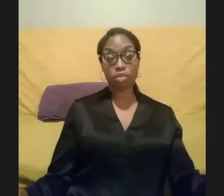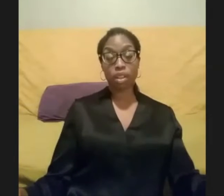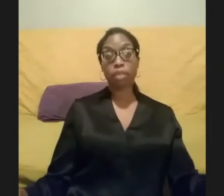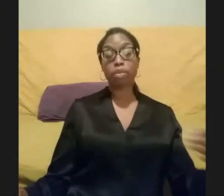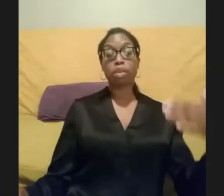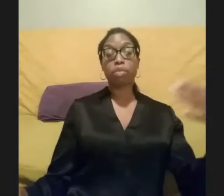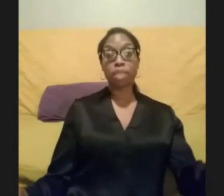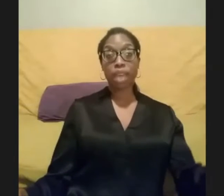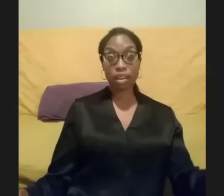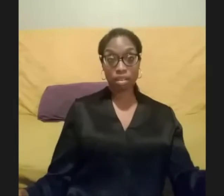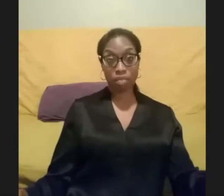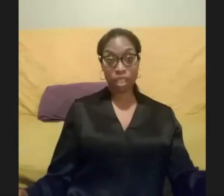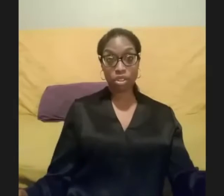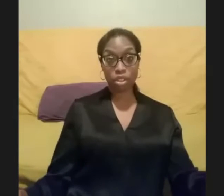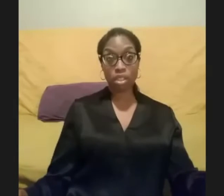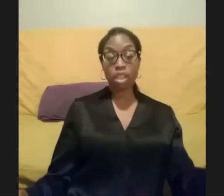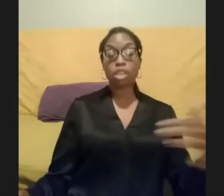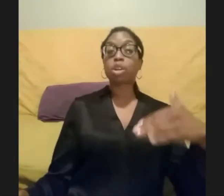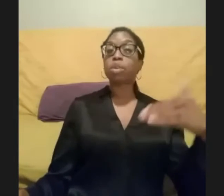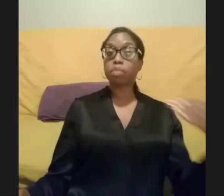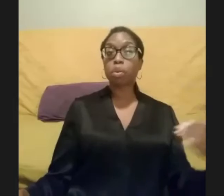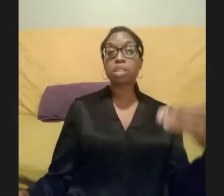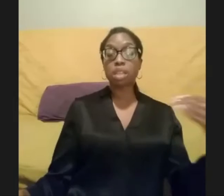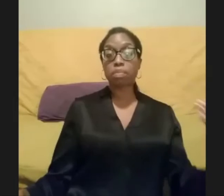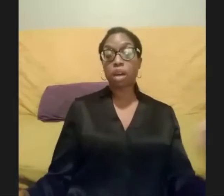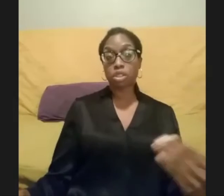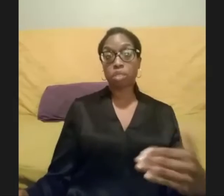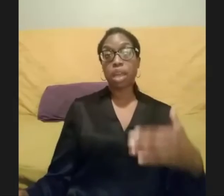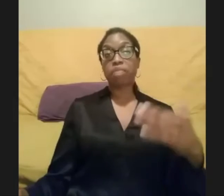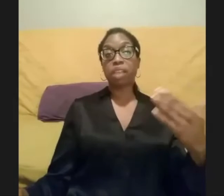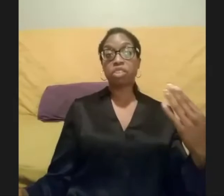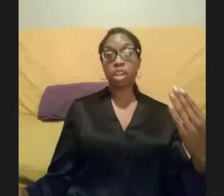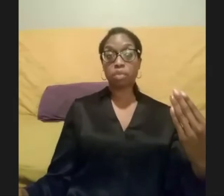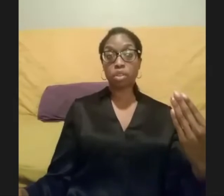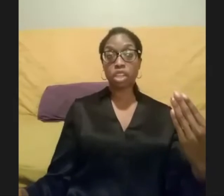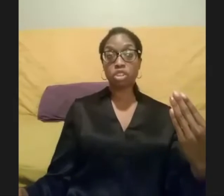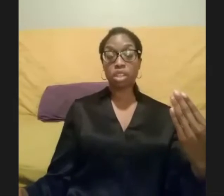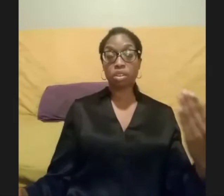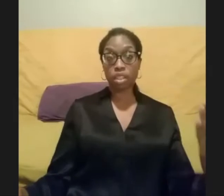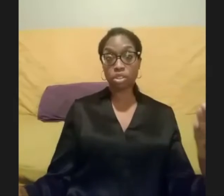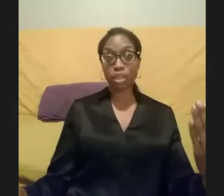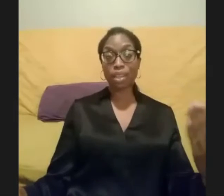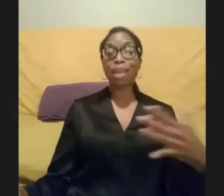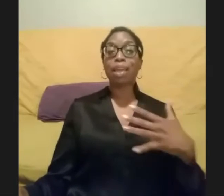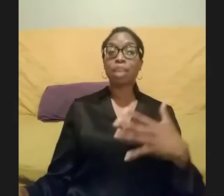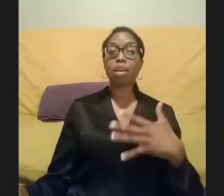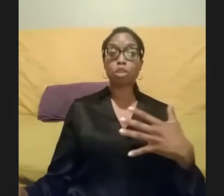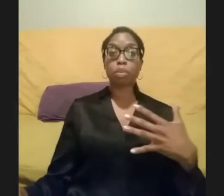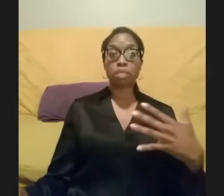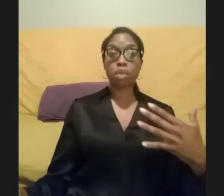fallout from that complication. So it's important to keep monitoring. And if they have a genetic mutation in their history, that also puts them at risk